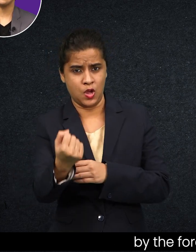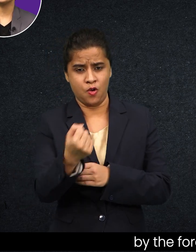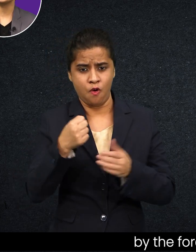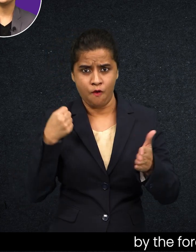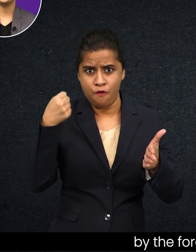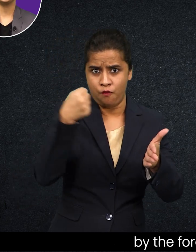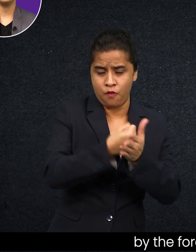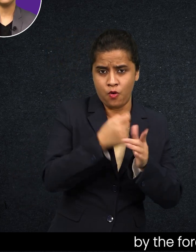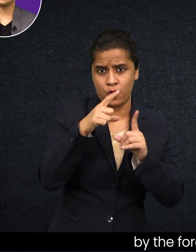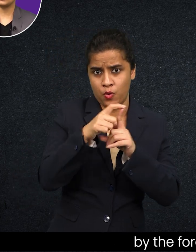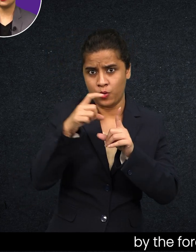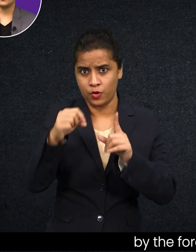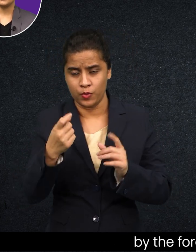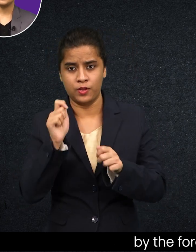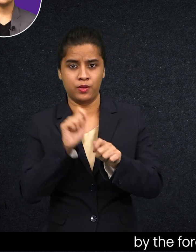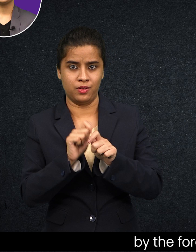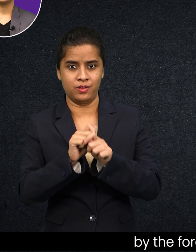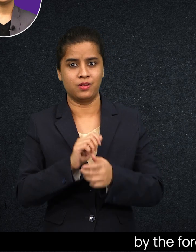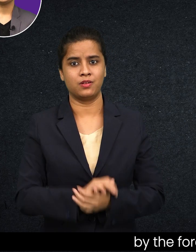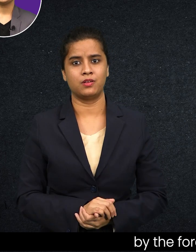the force doing the work.